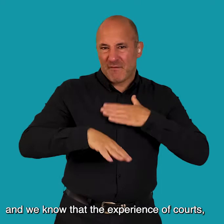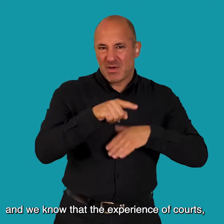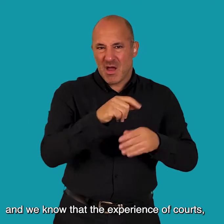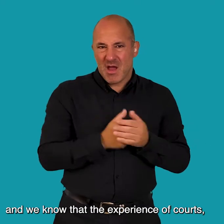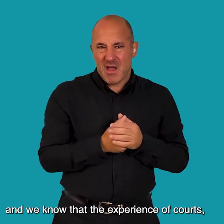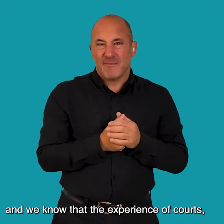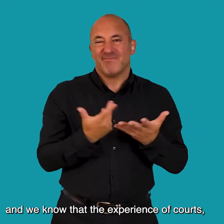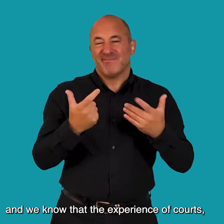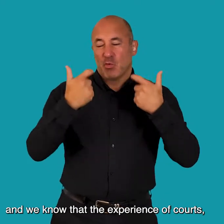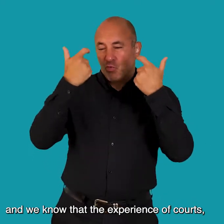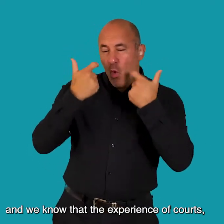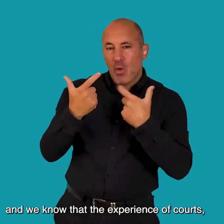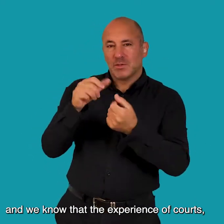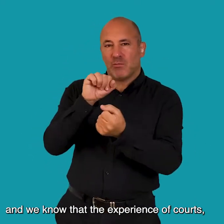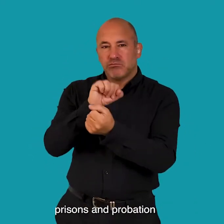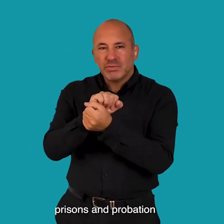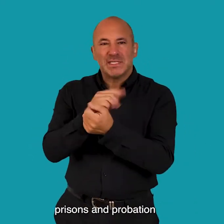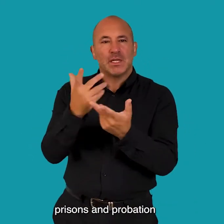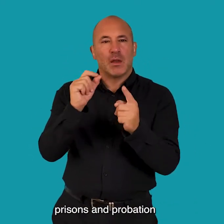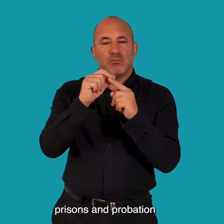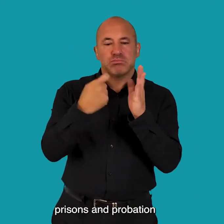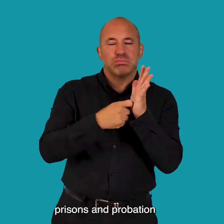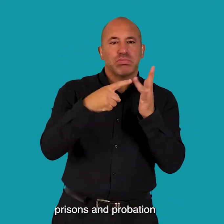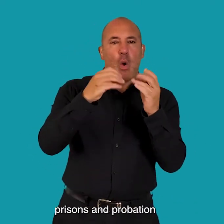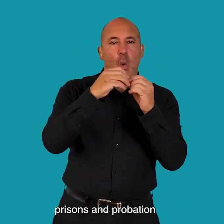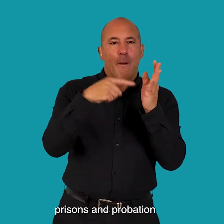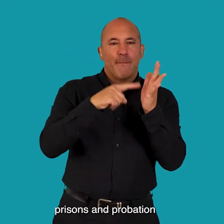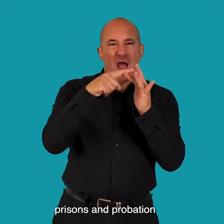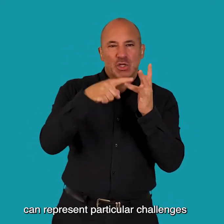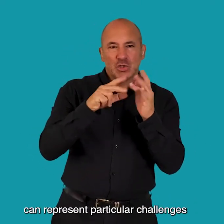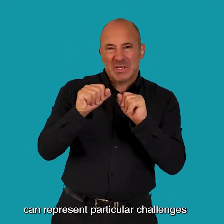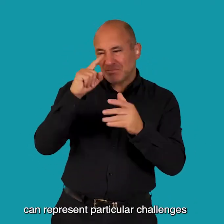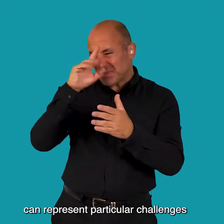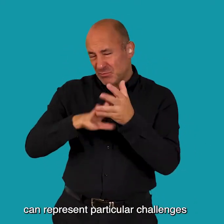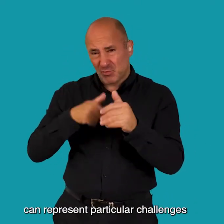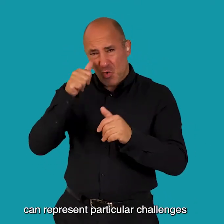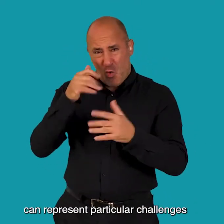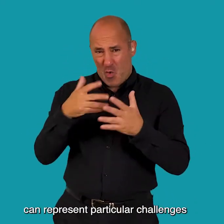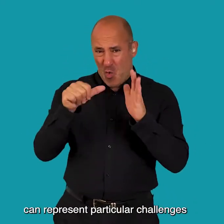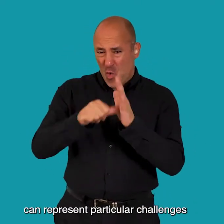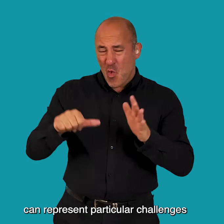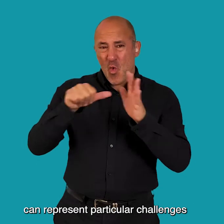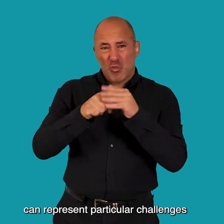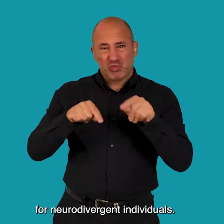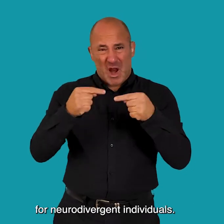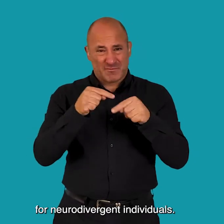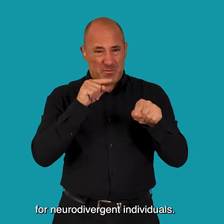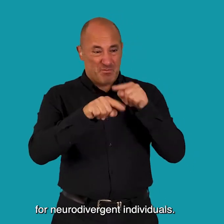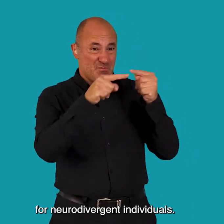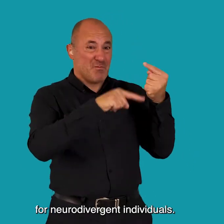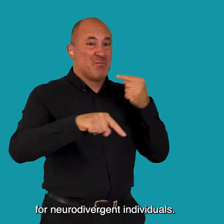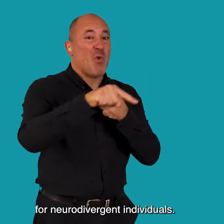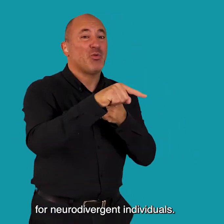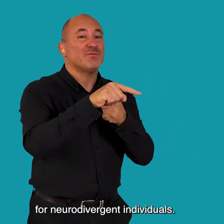that the experience of courts, prisons, and probation can represent particular challenges for neurodivergent